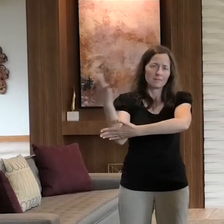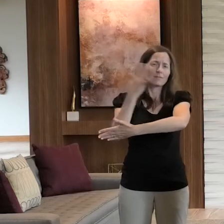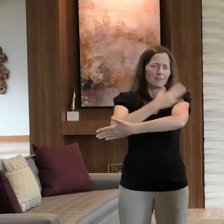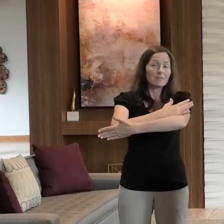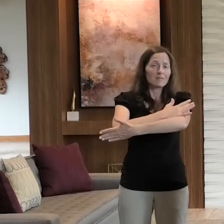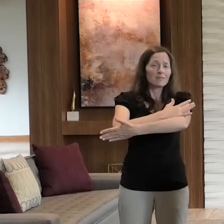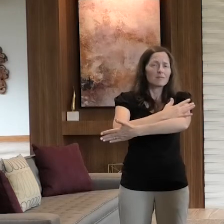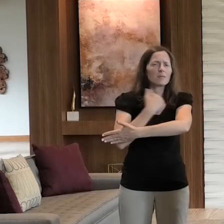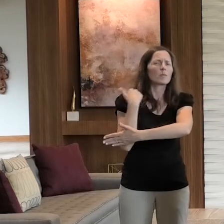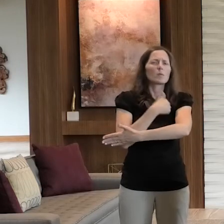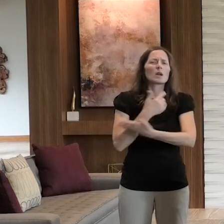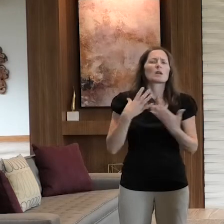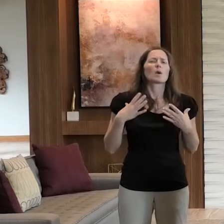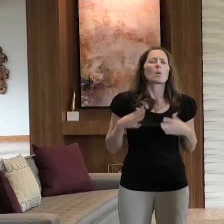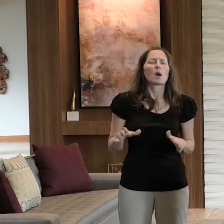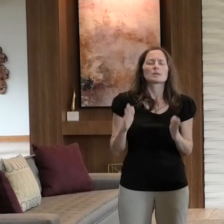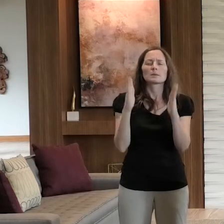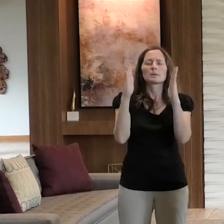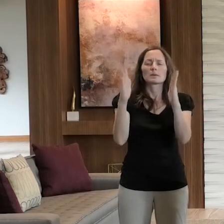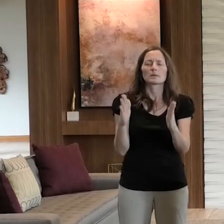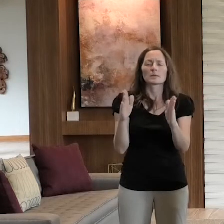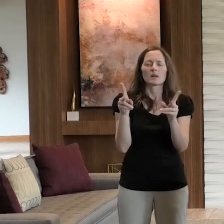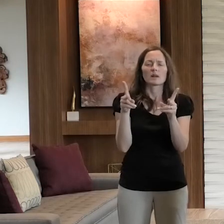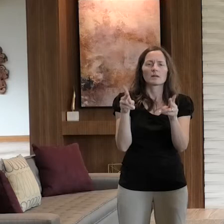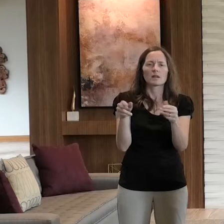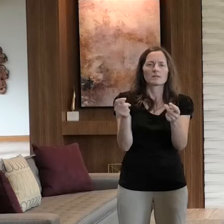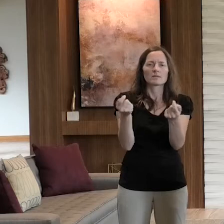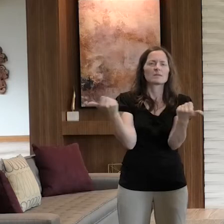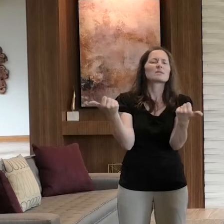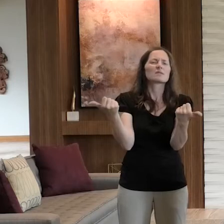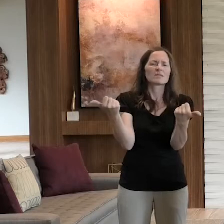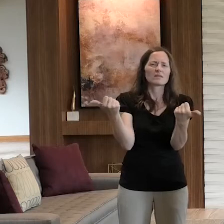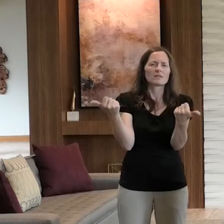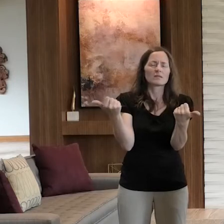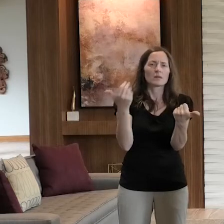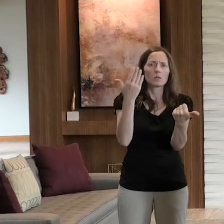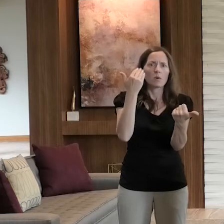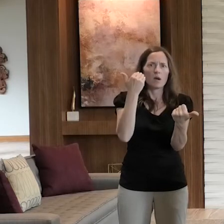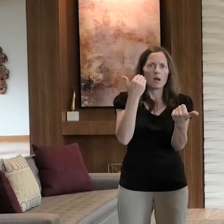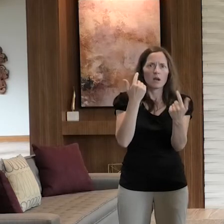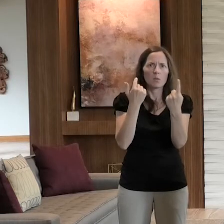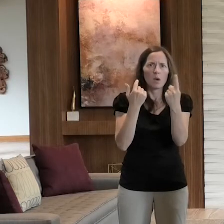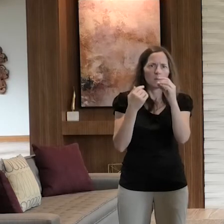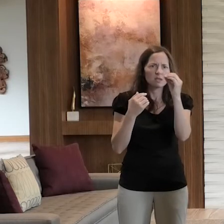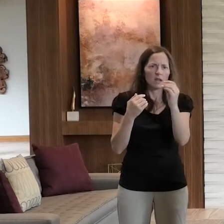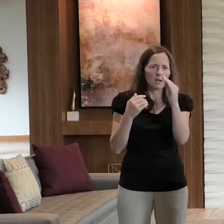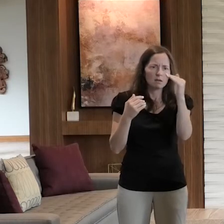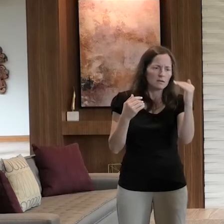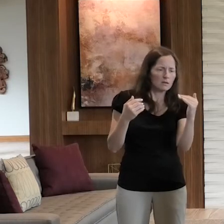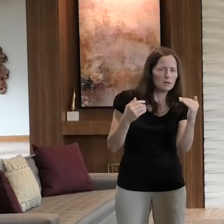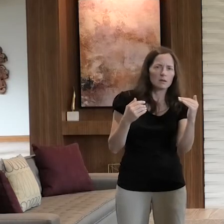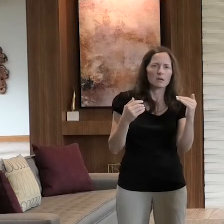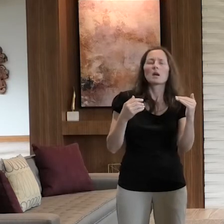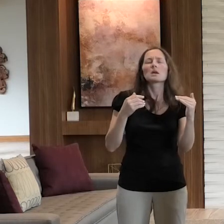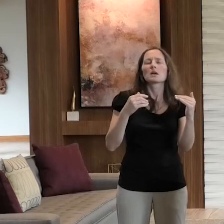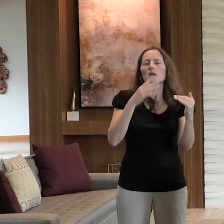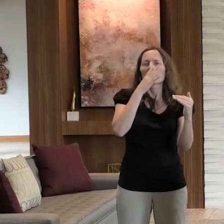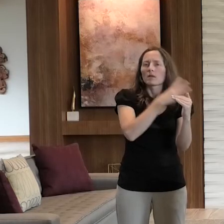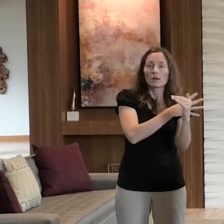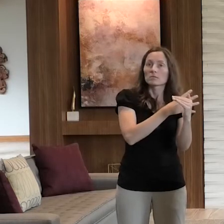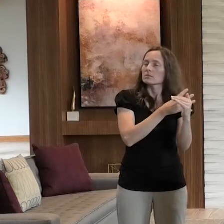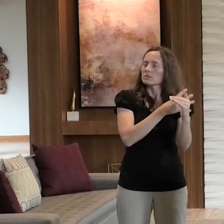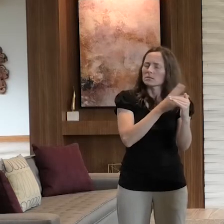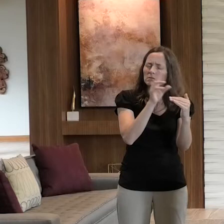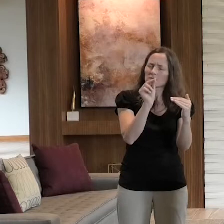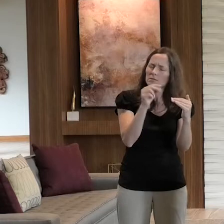We don't want to cut off anybody because they're one standard deviation below or two standard deviations below. We want to be